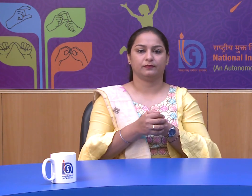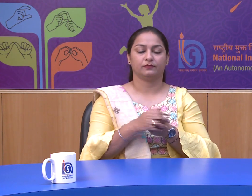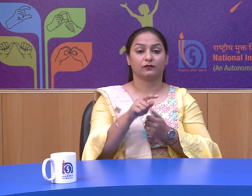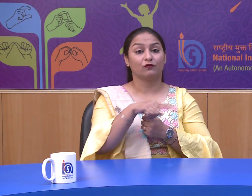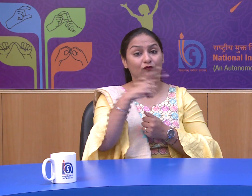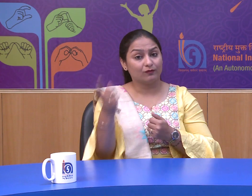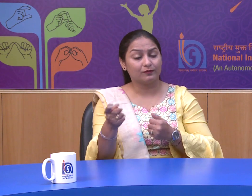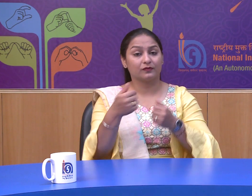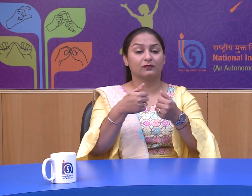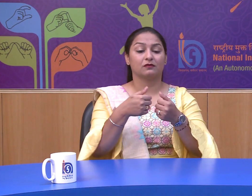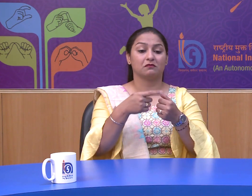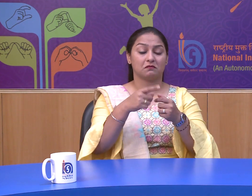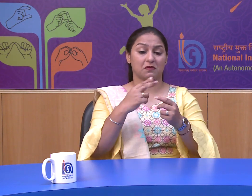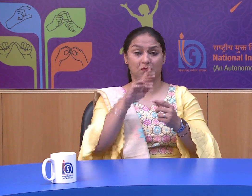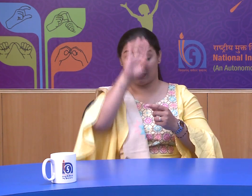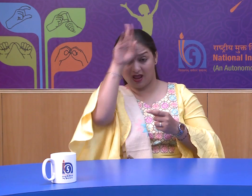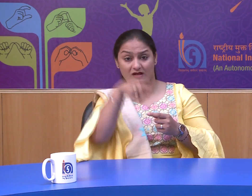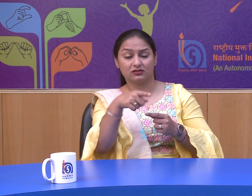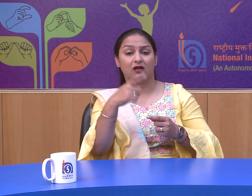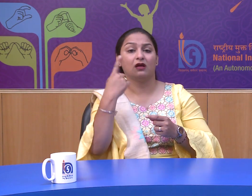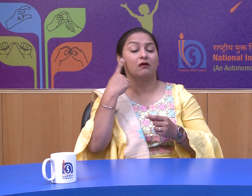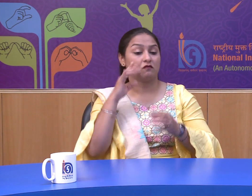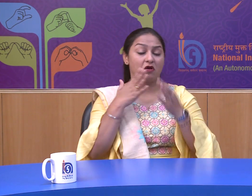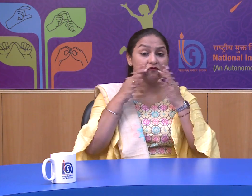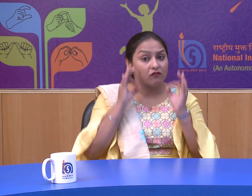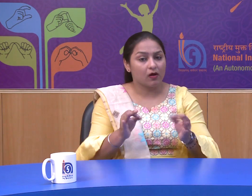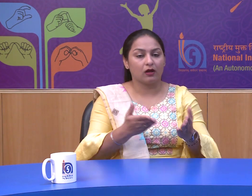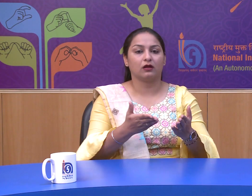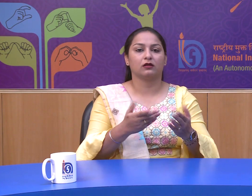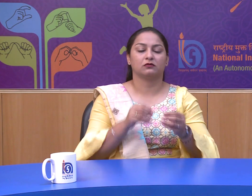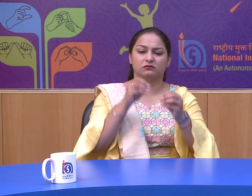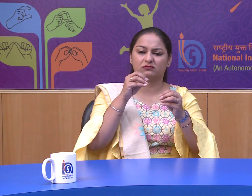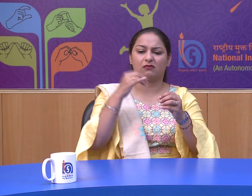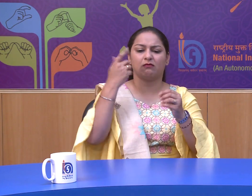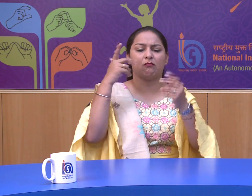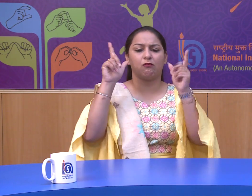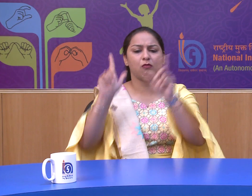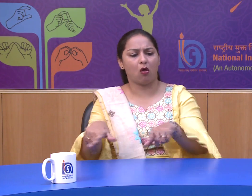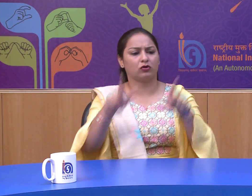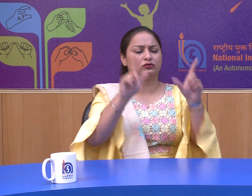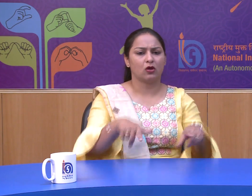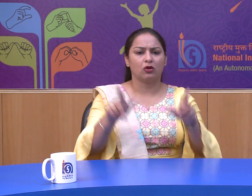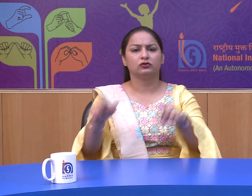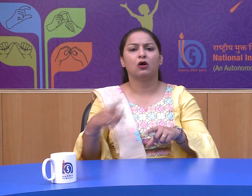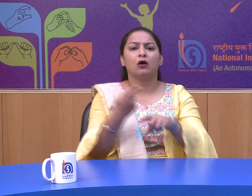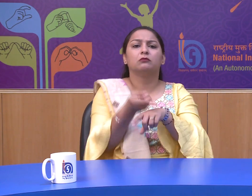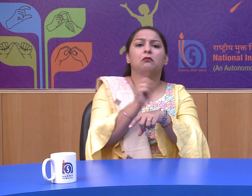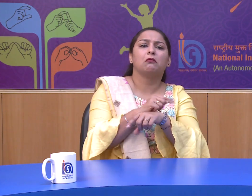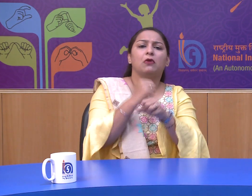Empire was finally destroyed by the Greeks